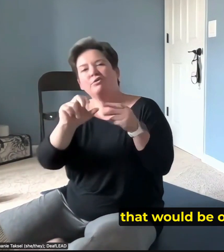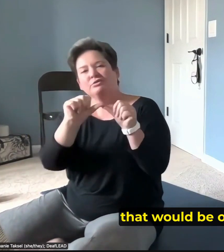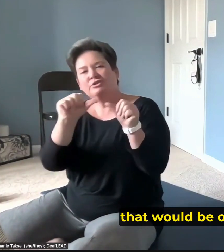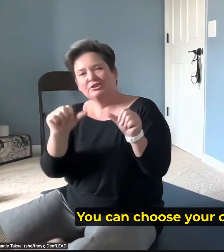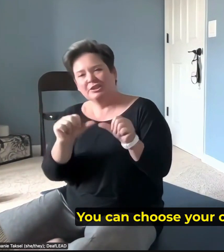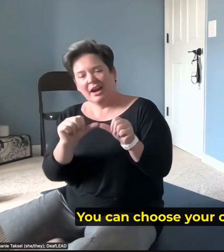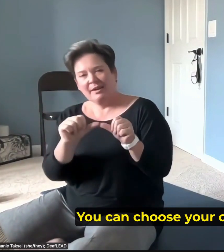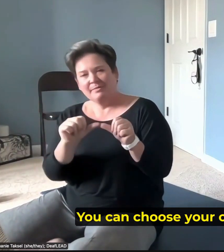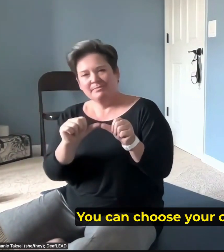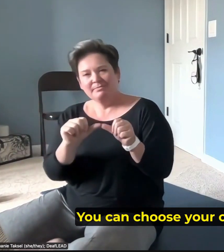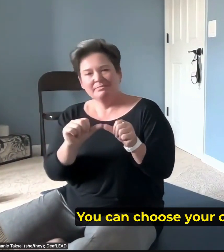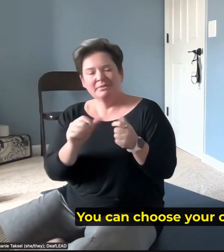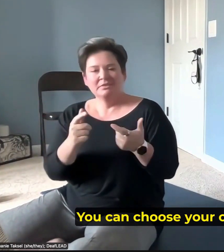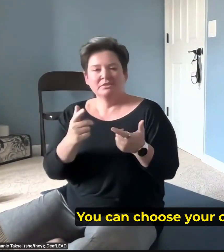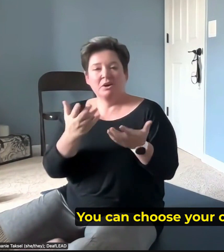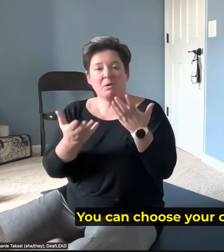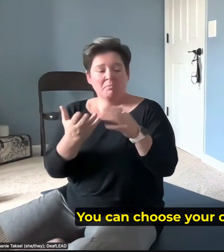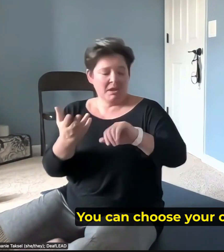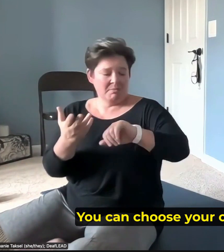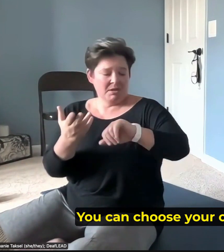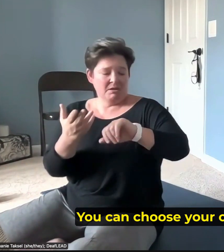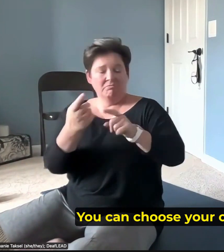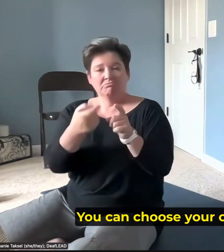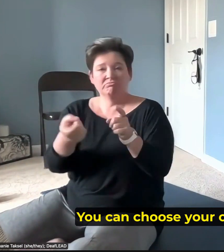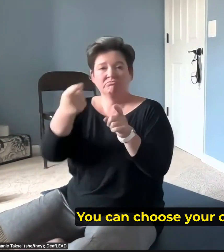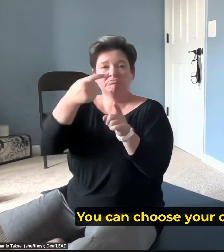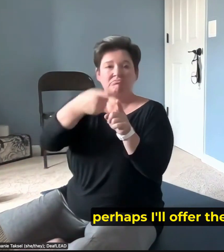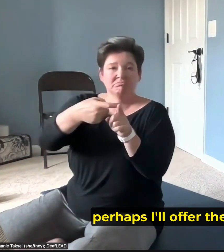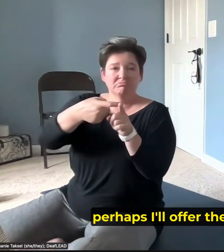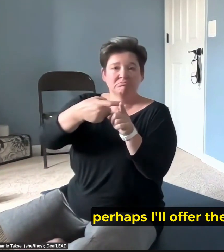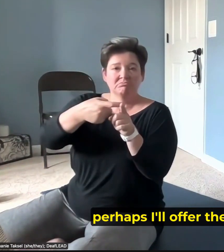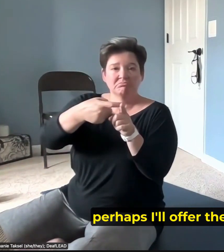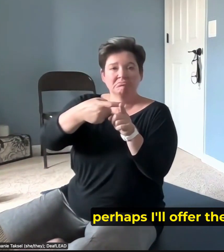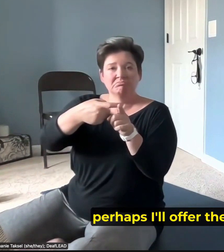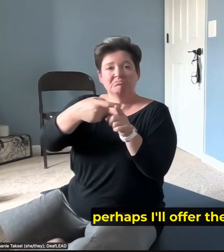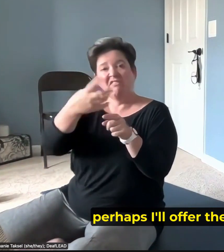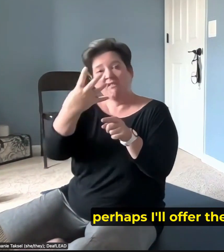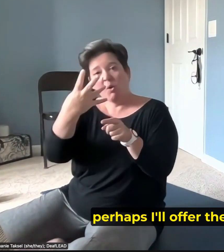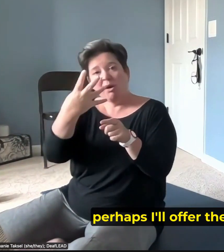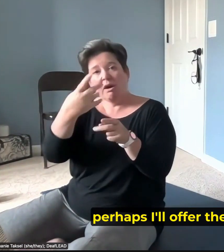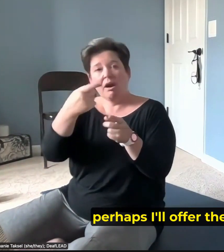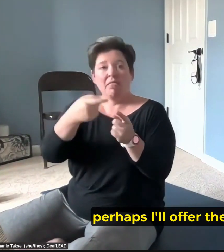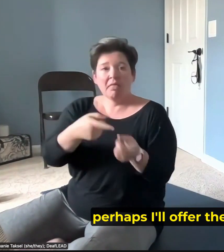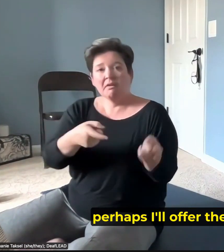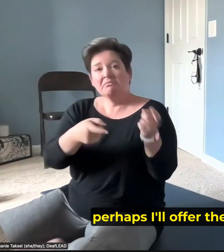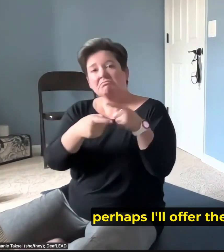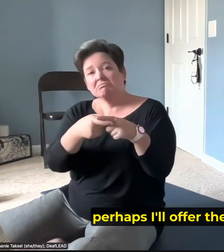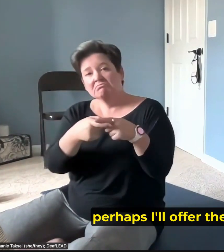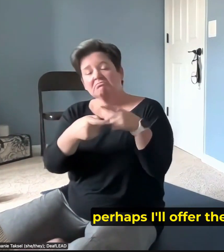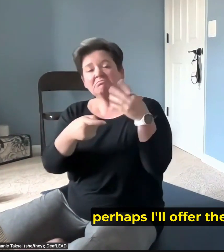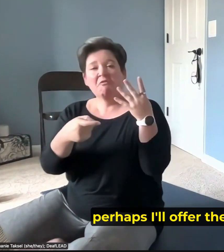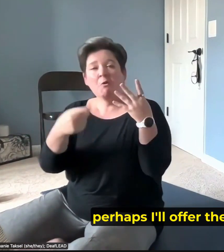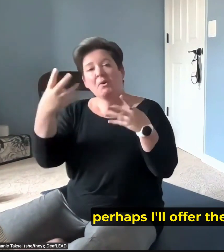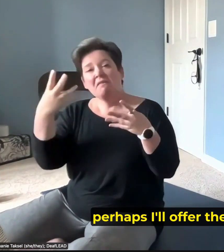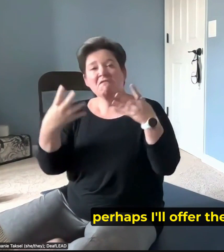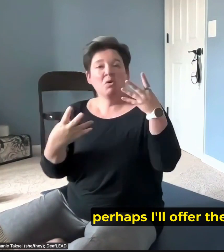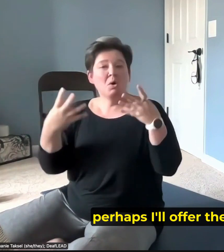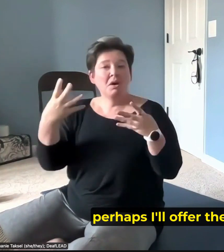you. You can choose your own shape if you'd like. Perhaps I'll offer the number 4 shape,